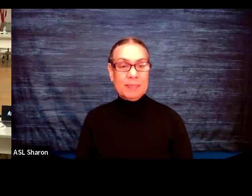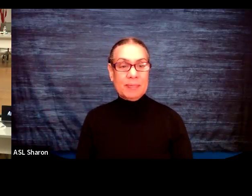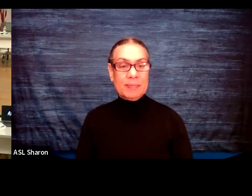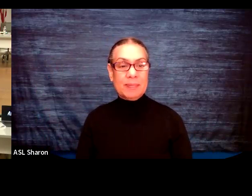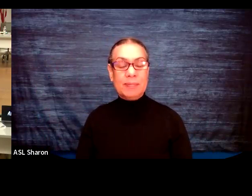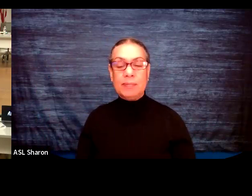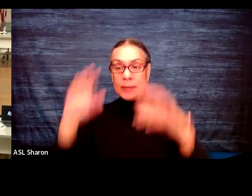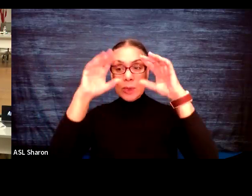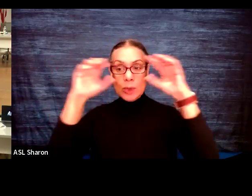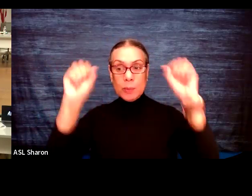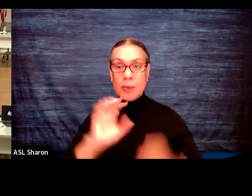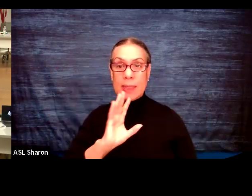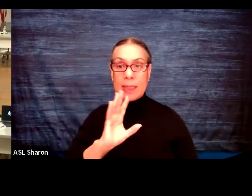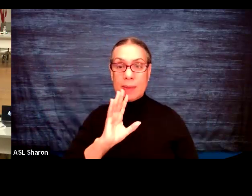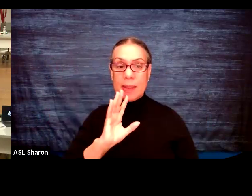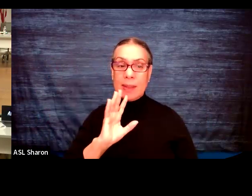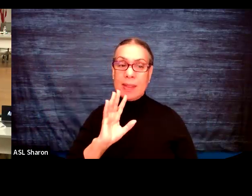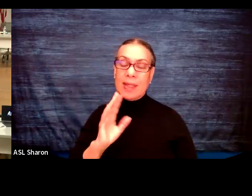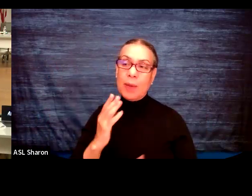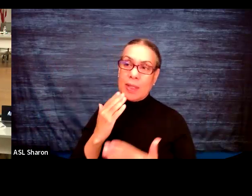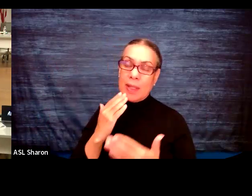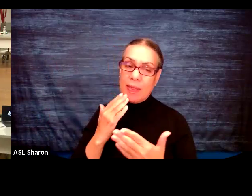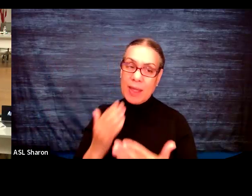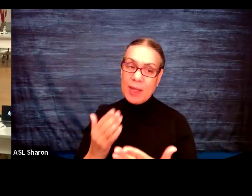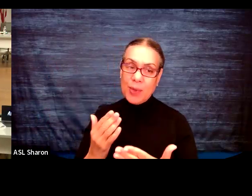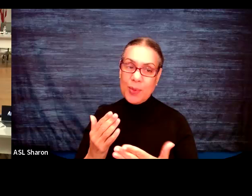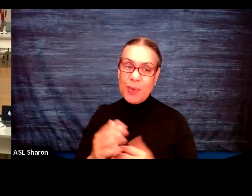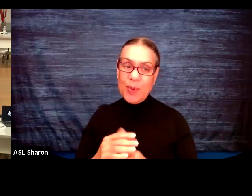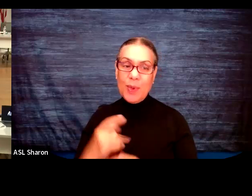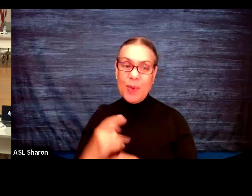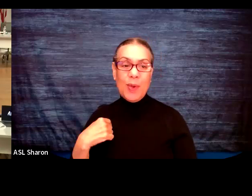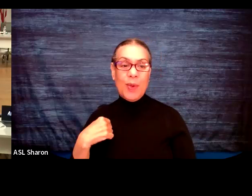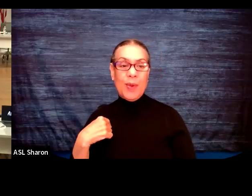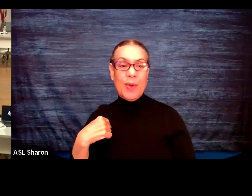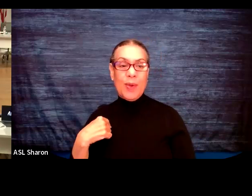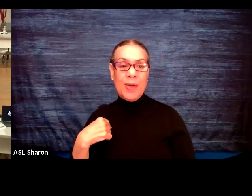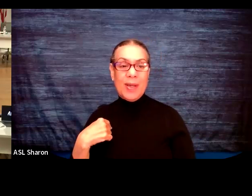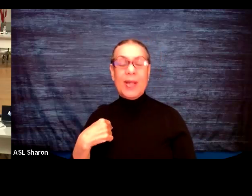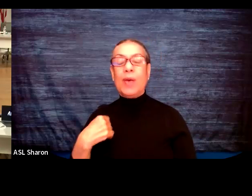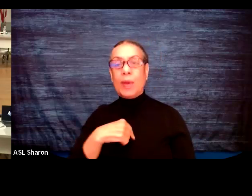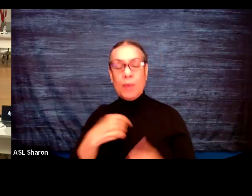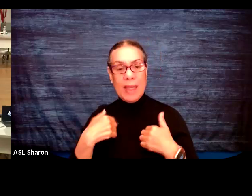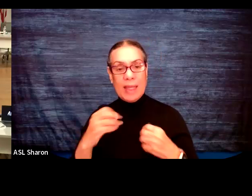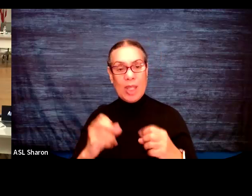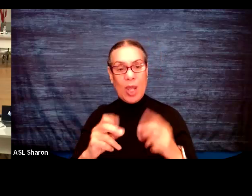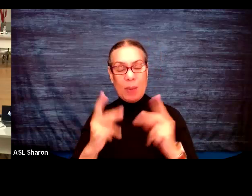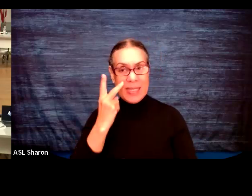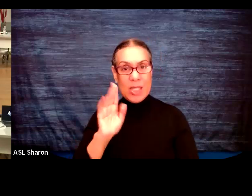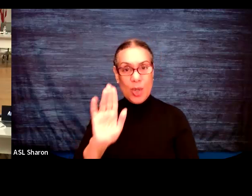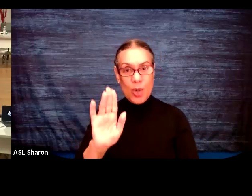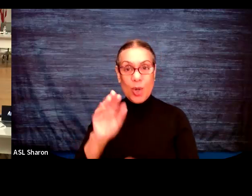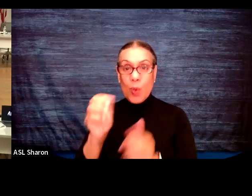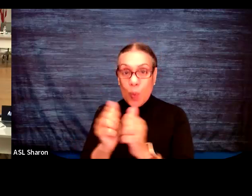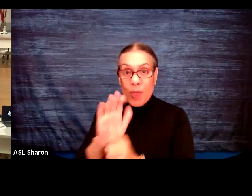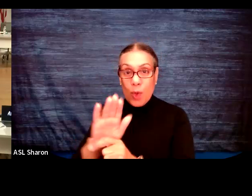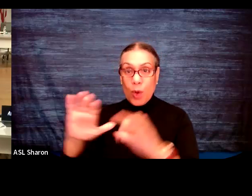And I just like to say that it was, when we got to be able to see, Miss S with her